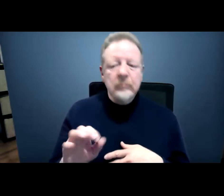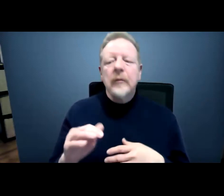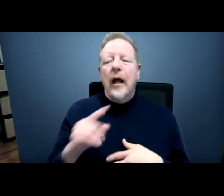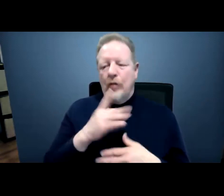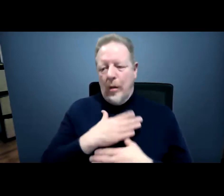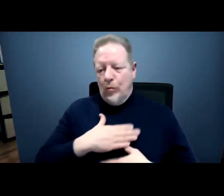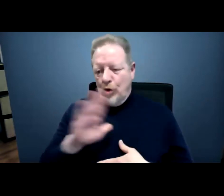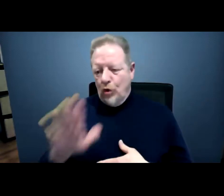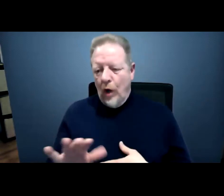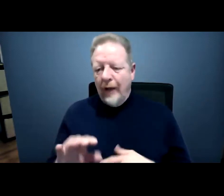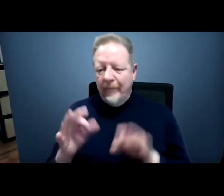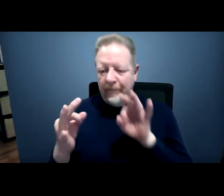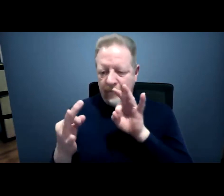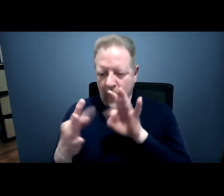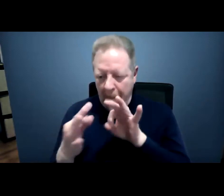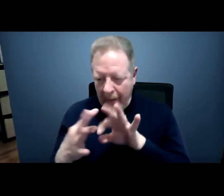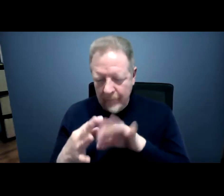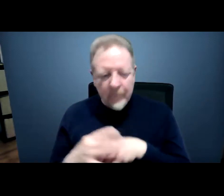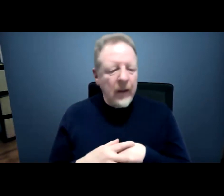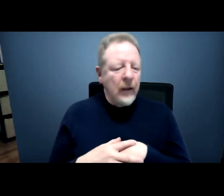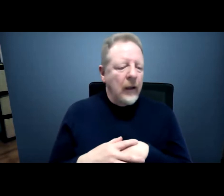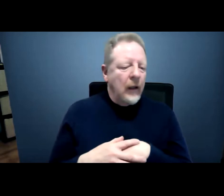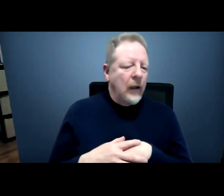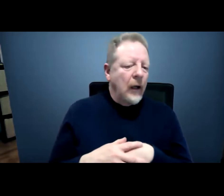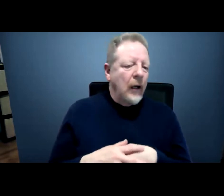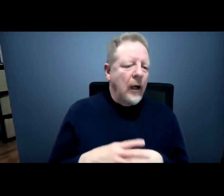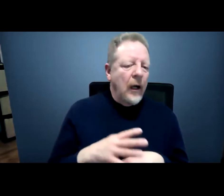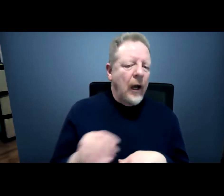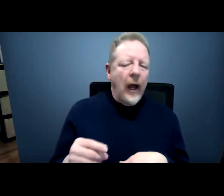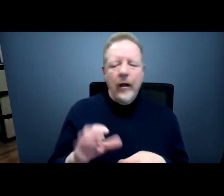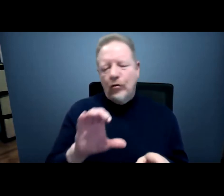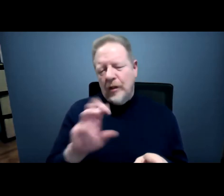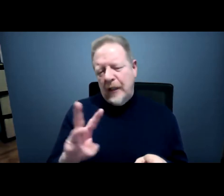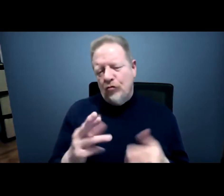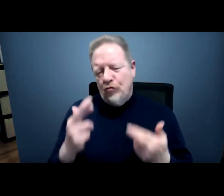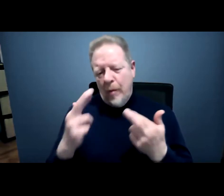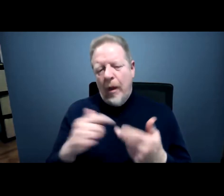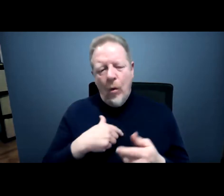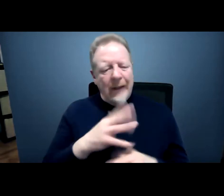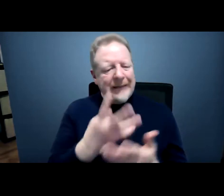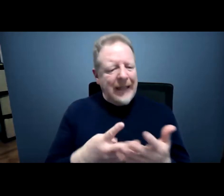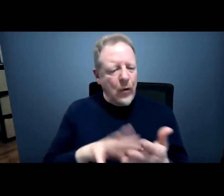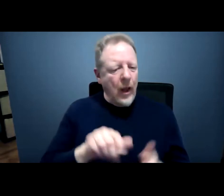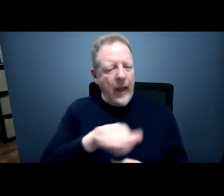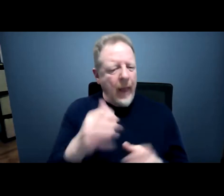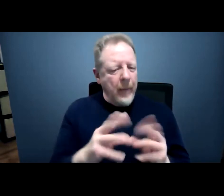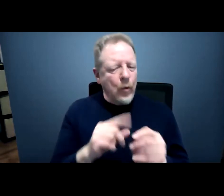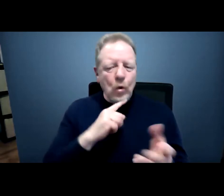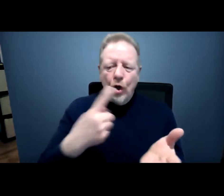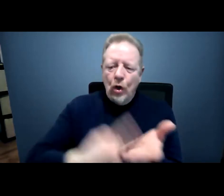input. I will definitely schedule another meeting to talk more about the survey result